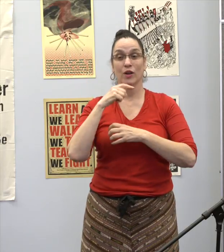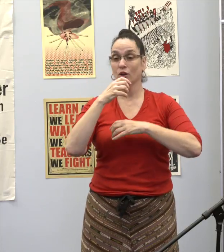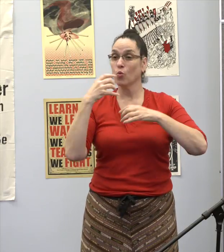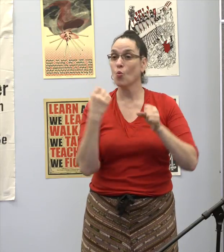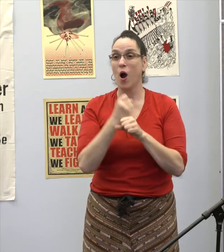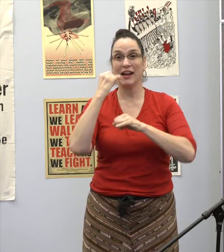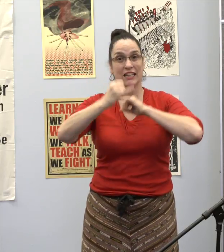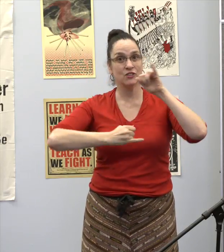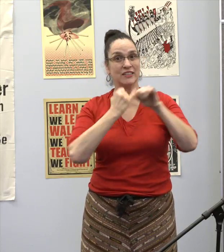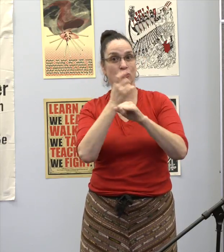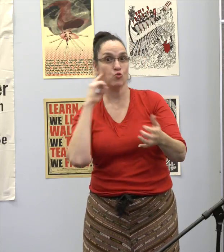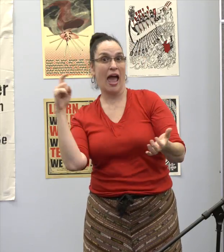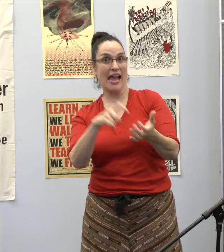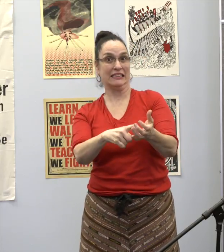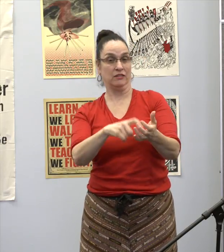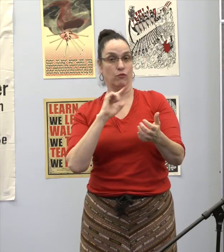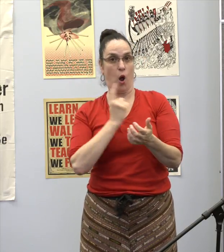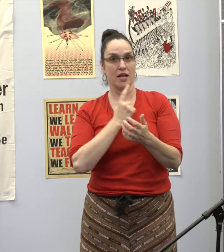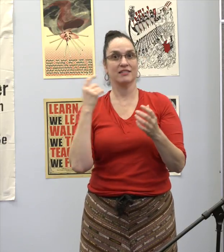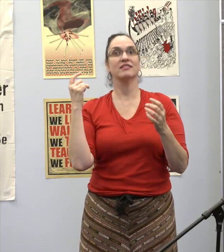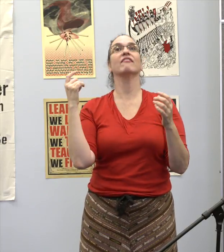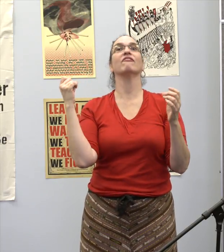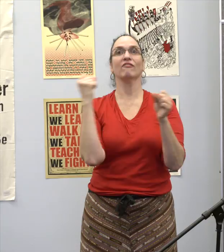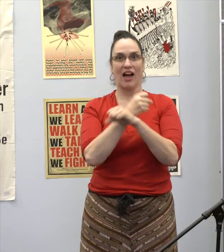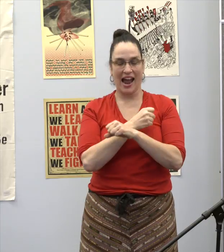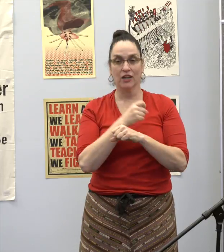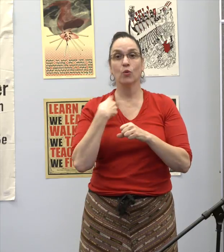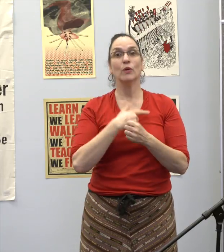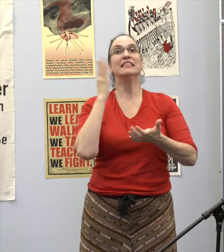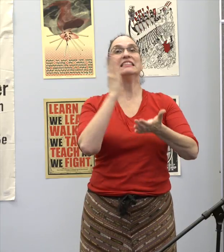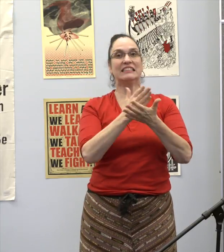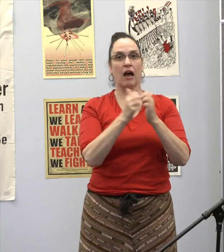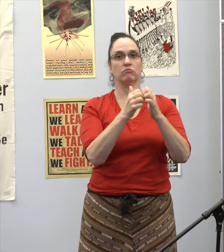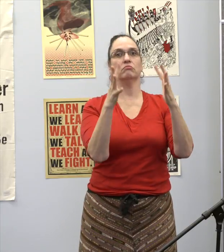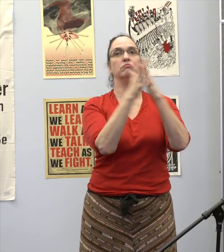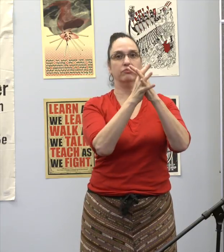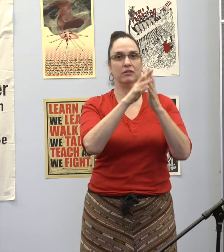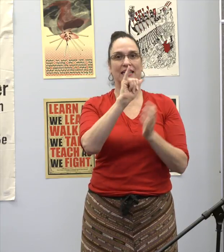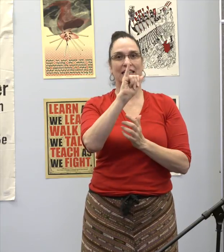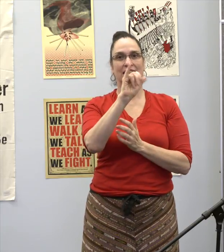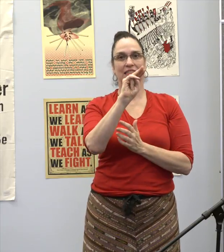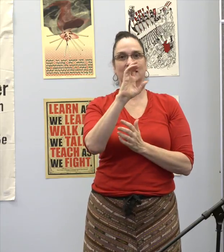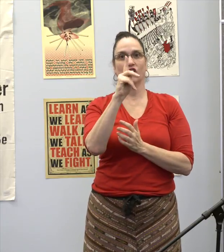international recognition for our fight. We stopped the incinerator, which is great. Thanks.